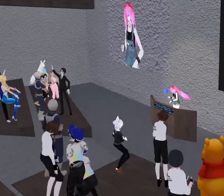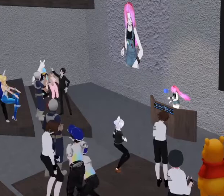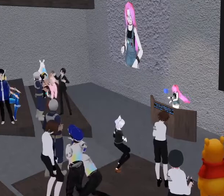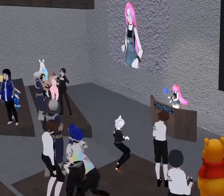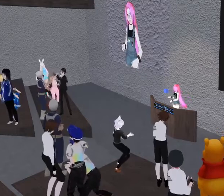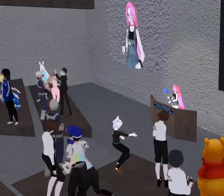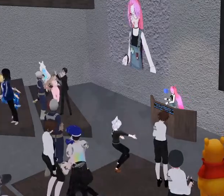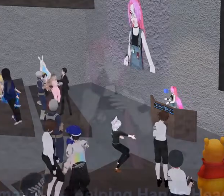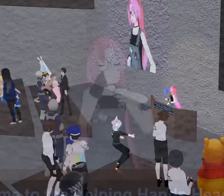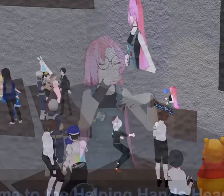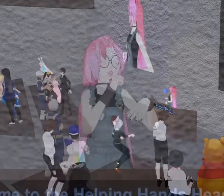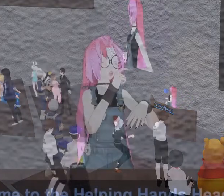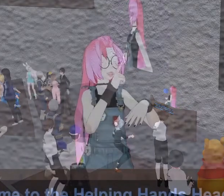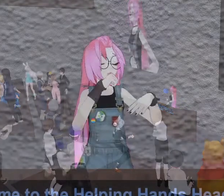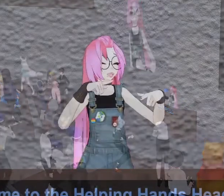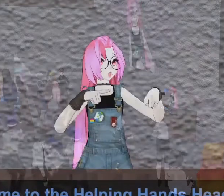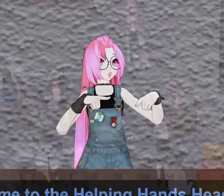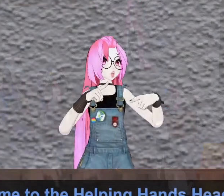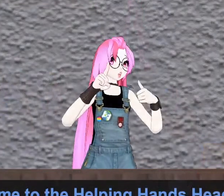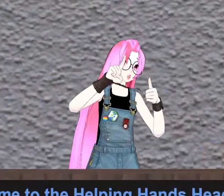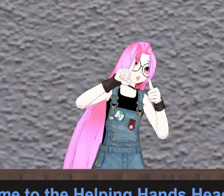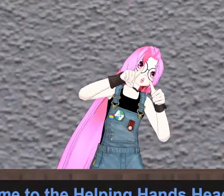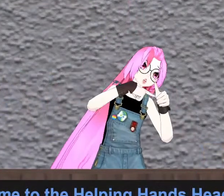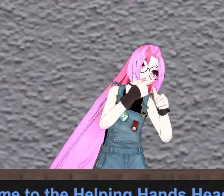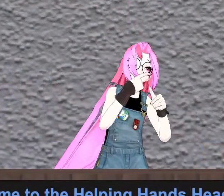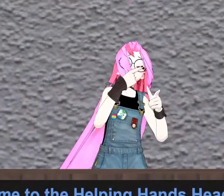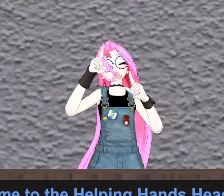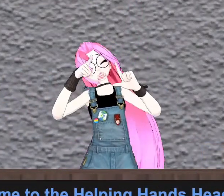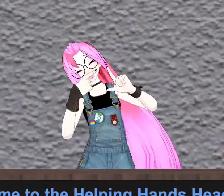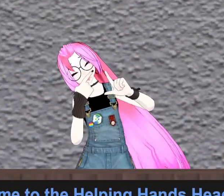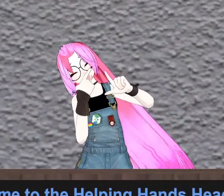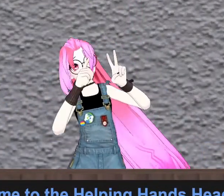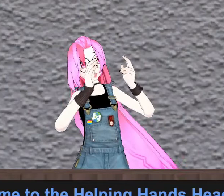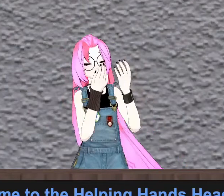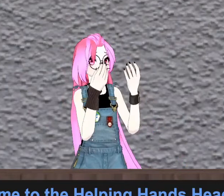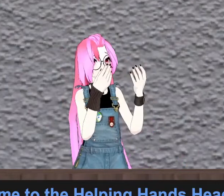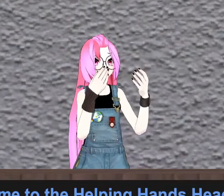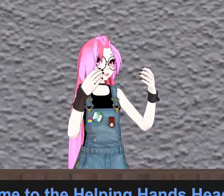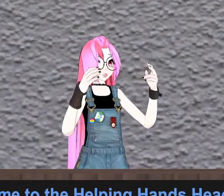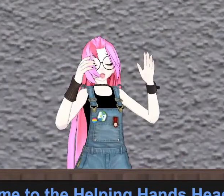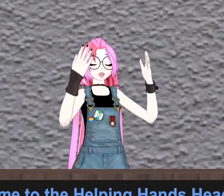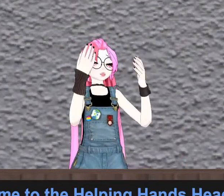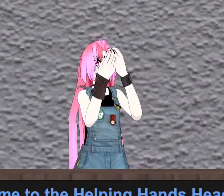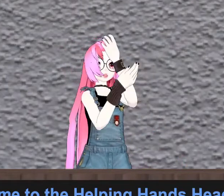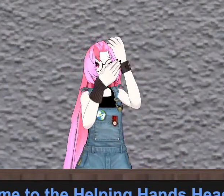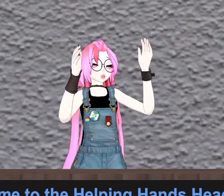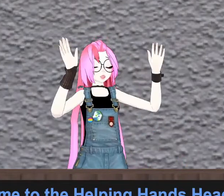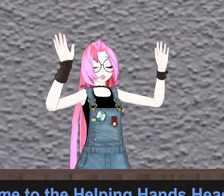All right, next question. Who here is it like their first or like second class? Like they're like new. You're like,